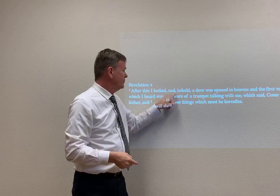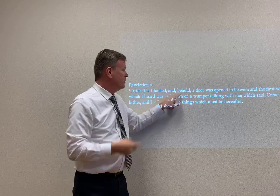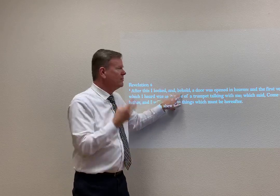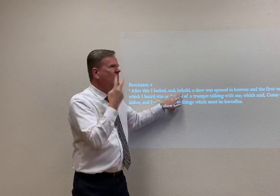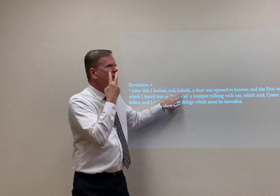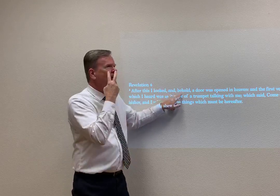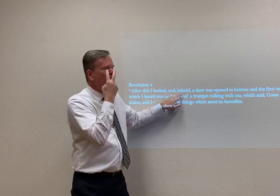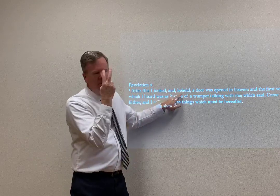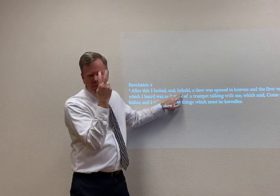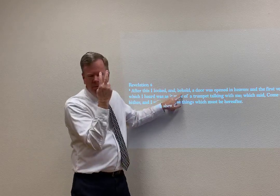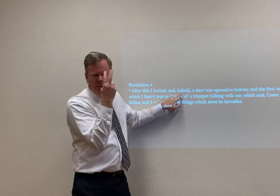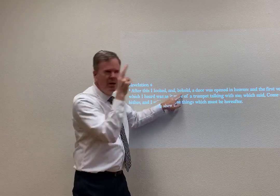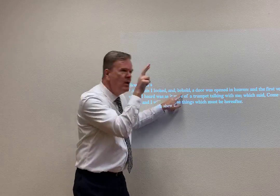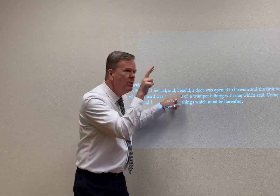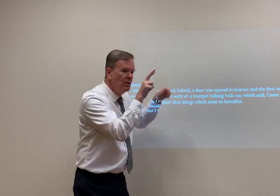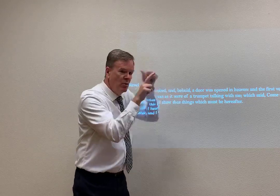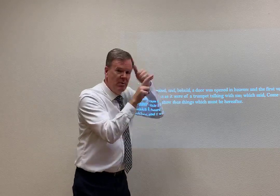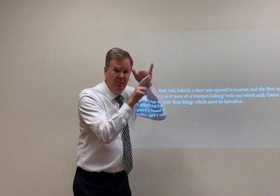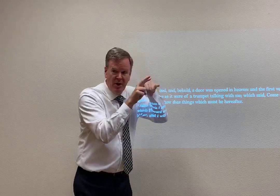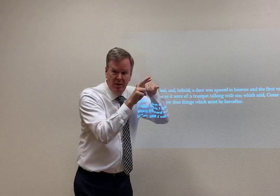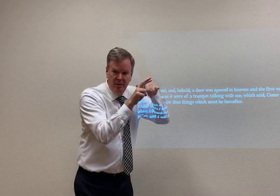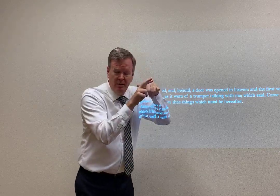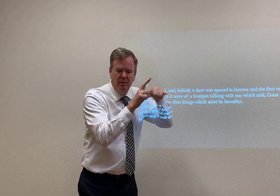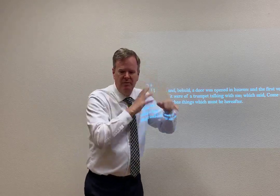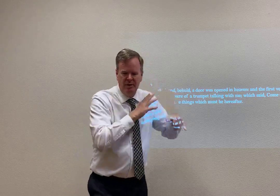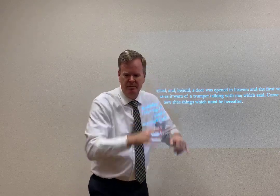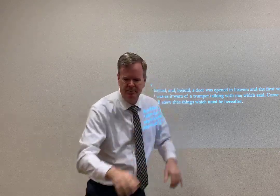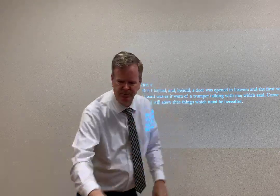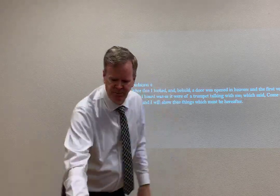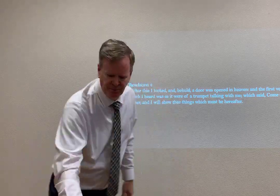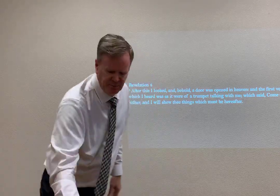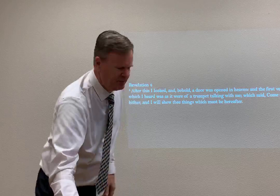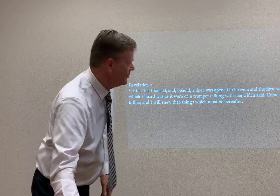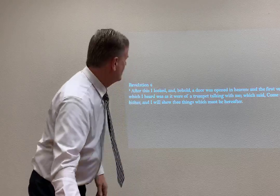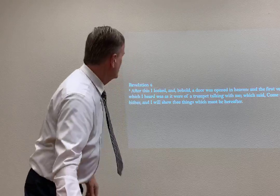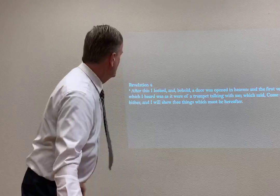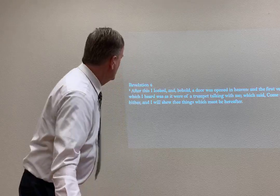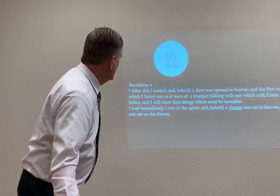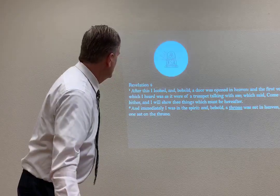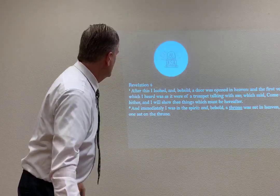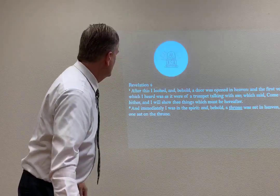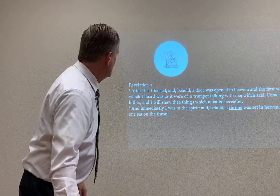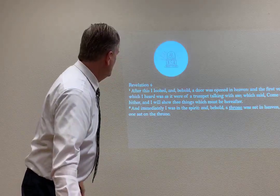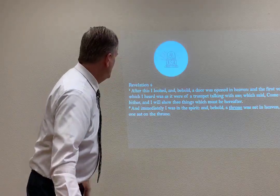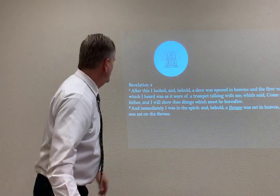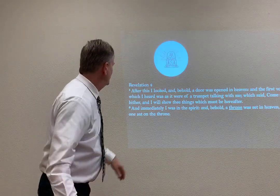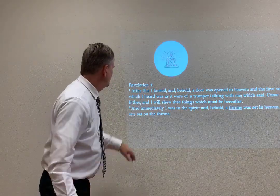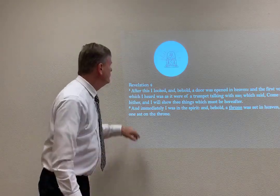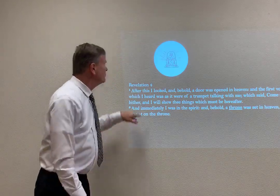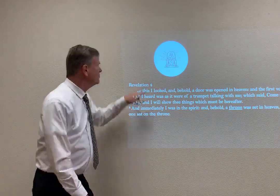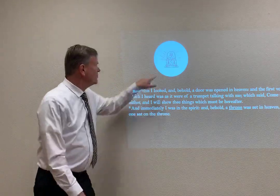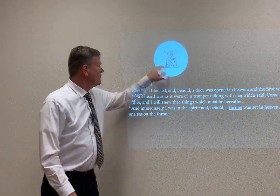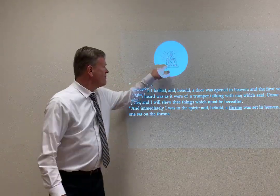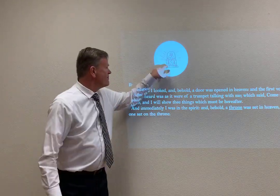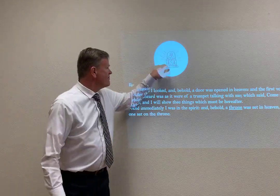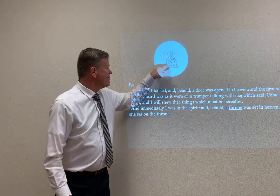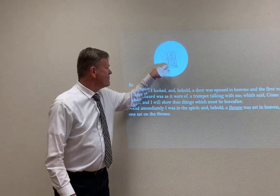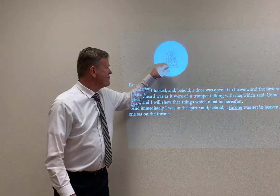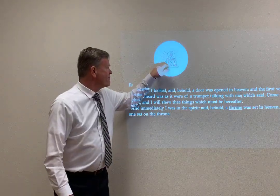There's one thing I want to show you. There's a scripture here that says, and behold. I want to focus on that. And